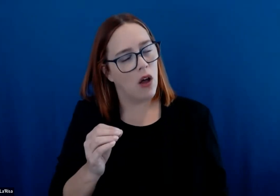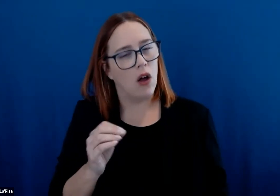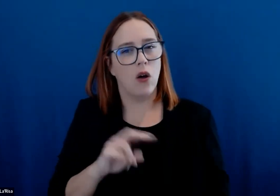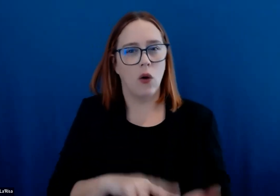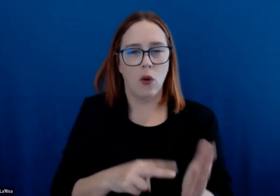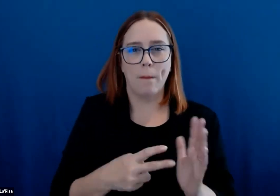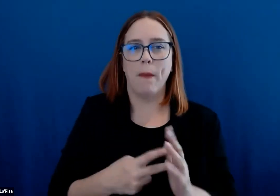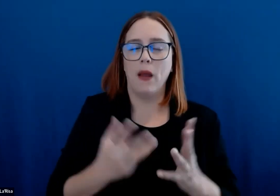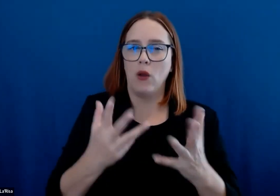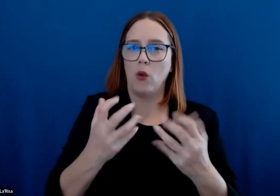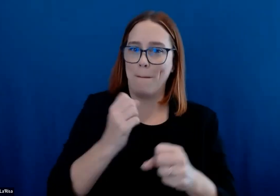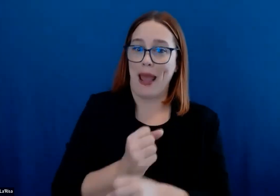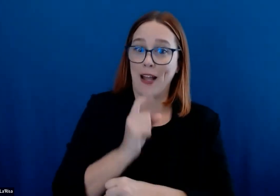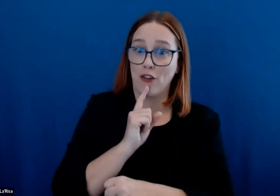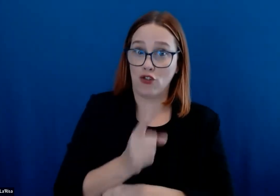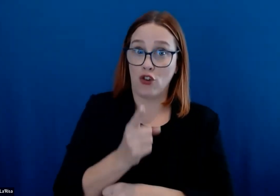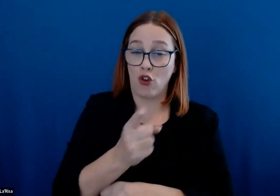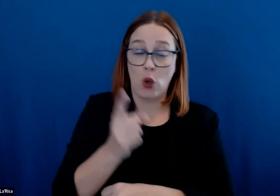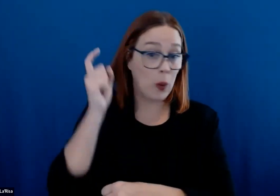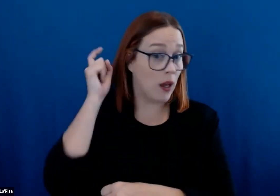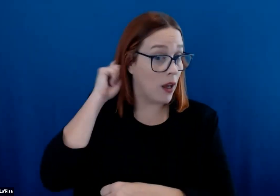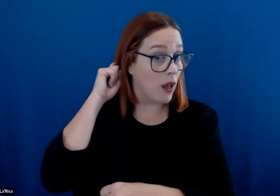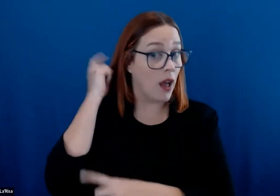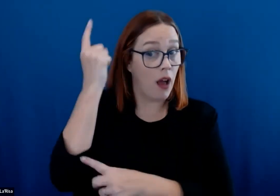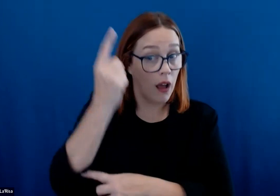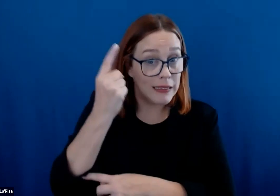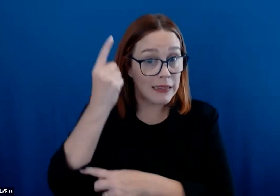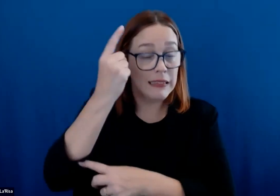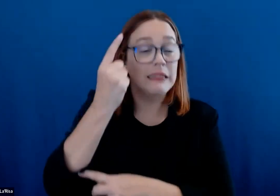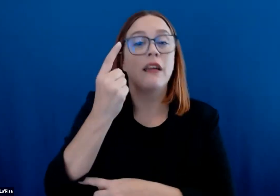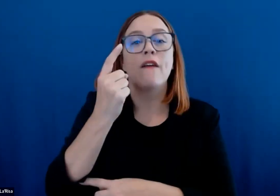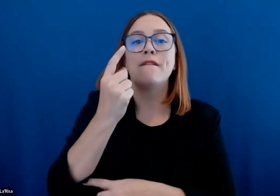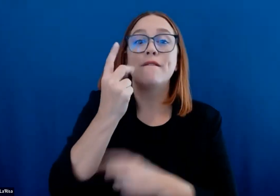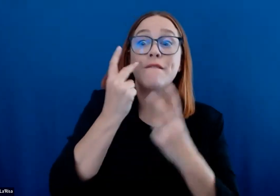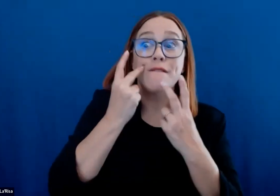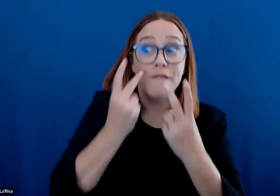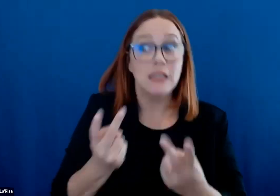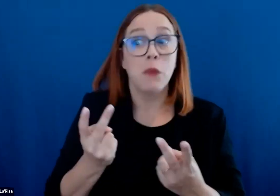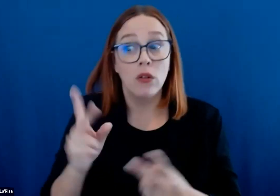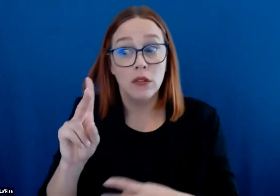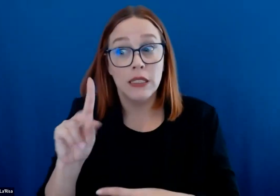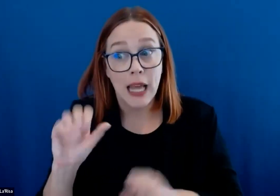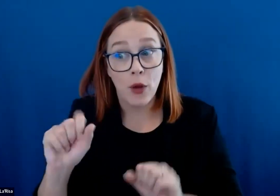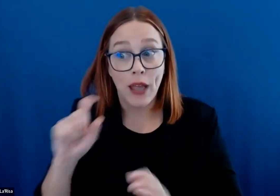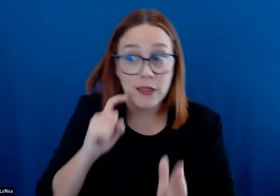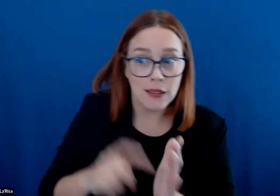have visible and non-visible disabilities. We want to make sure that